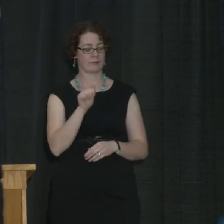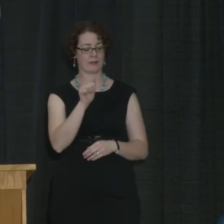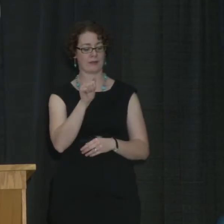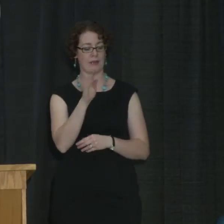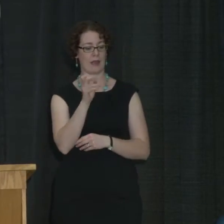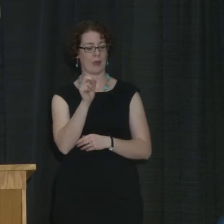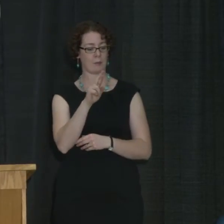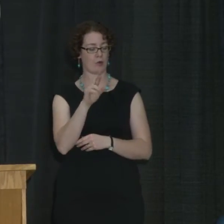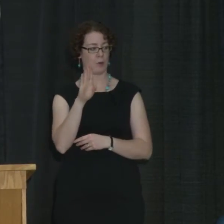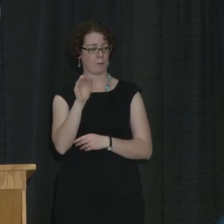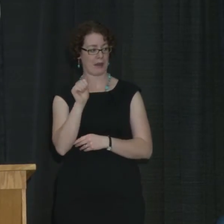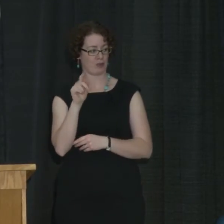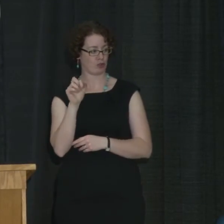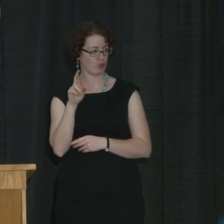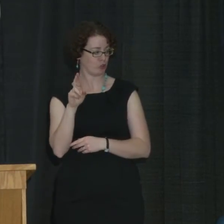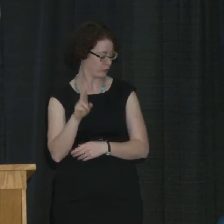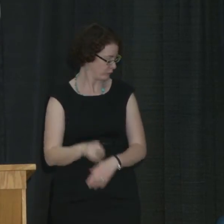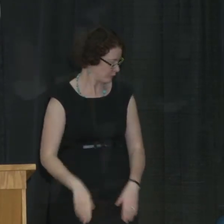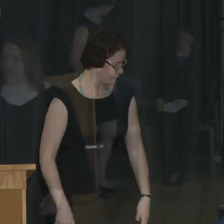Amber Berenger.